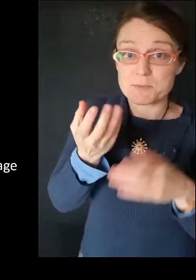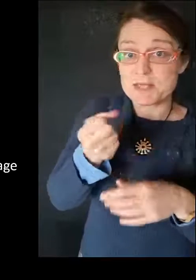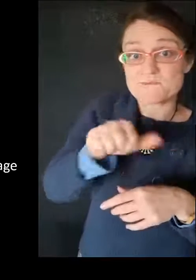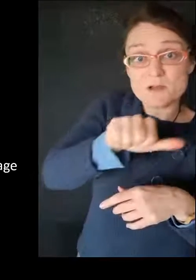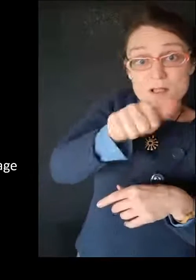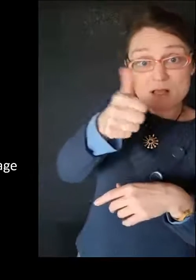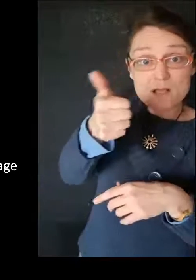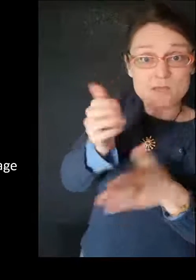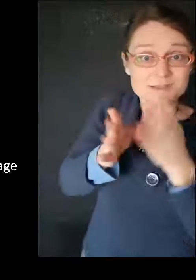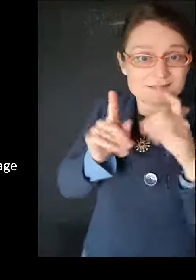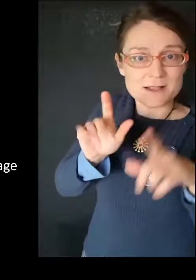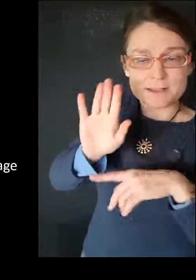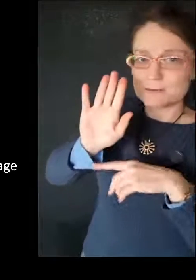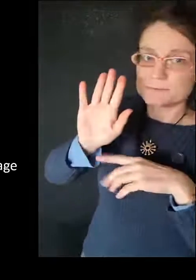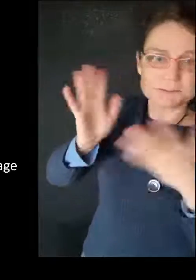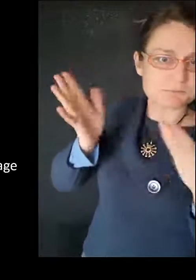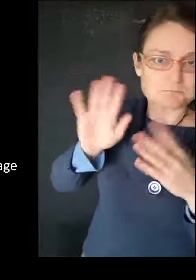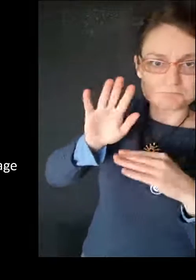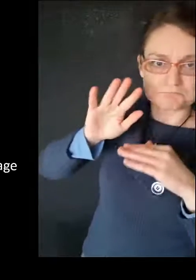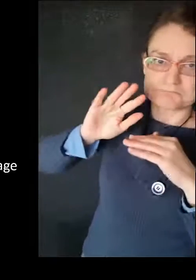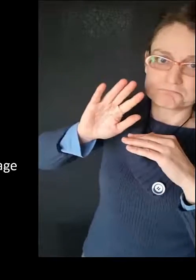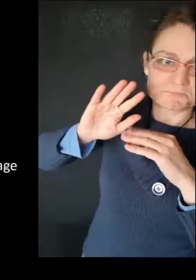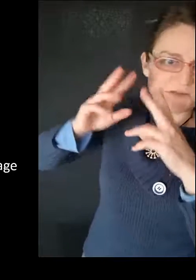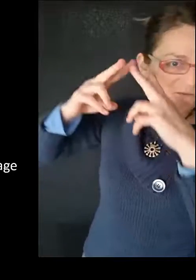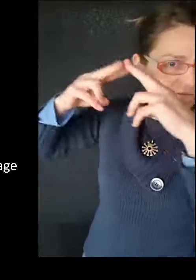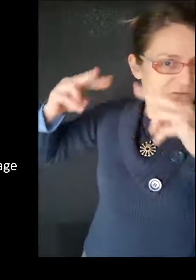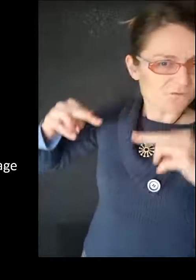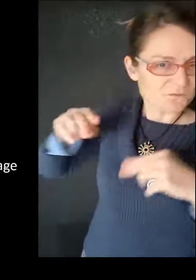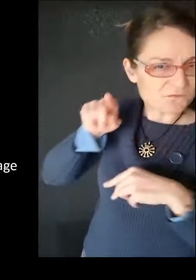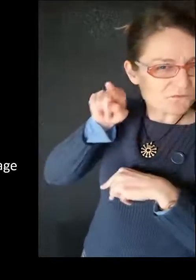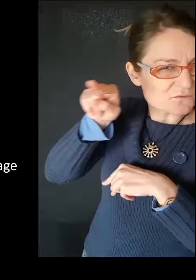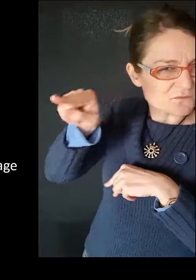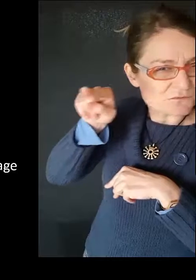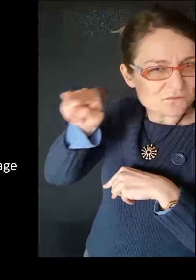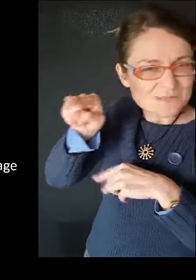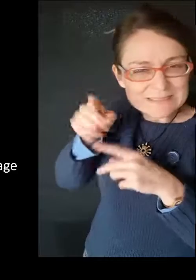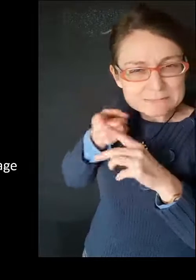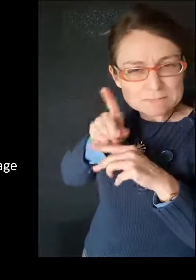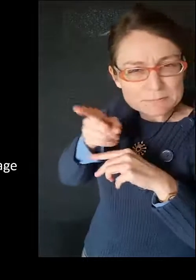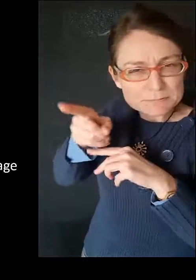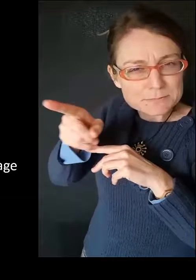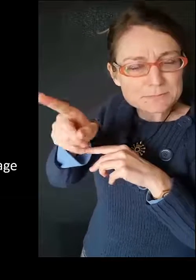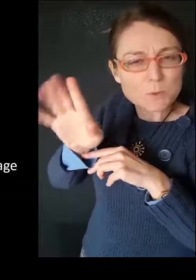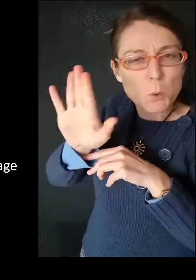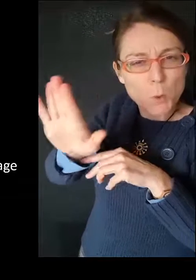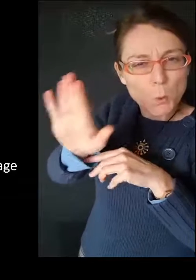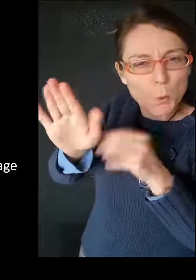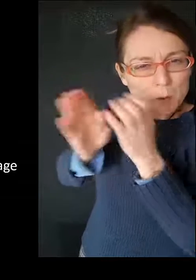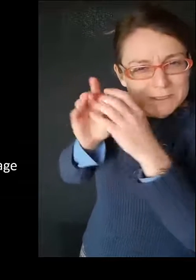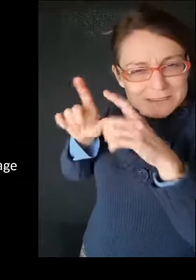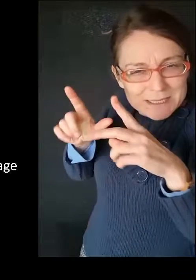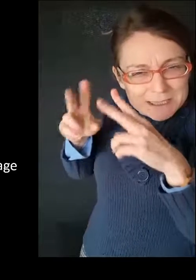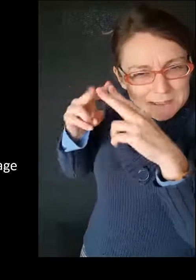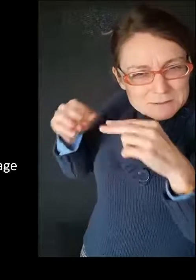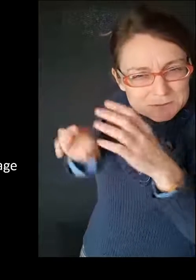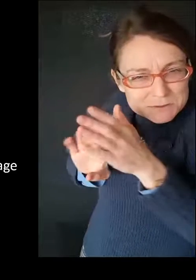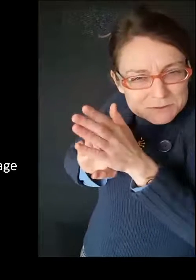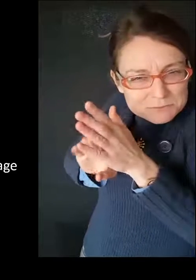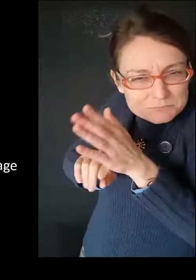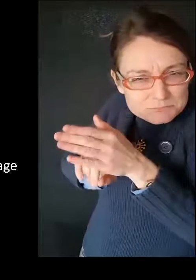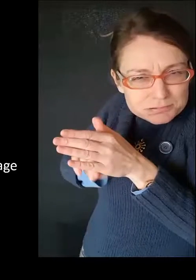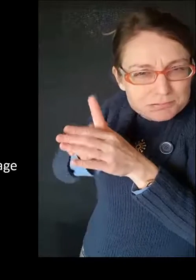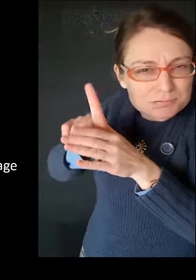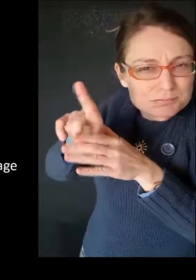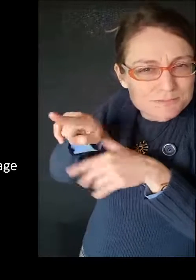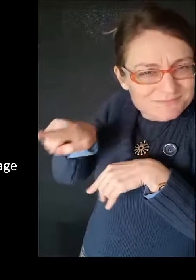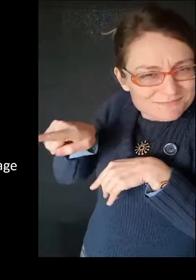signing landscape. And we can also see that in some countries we see rural sign languages, maybe a